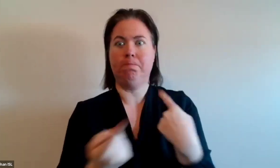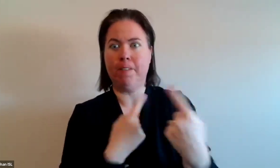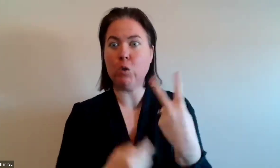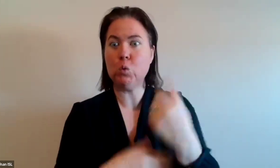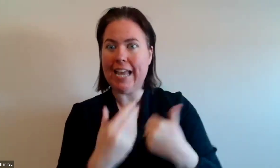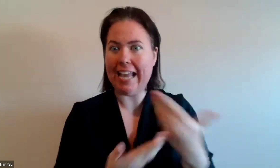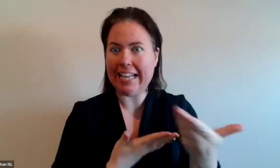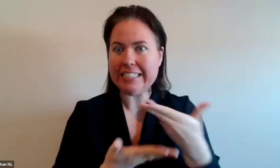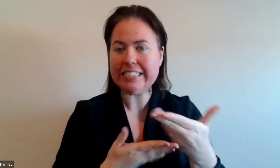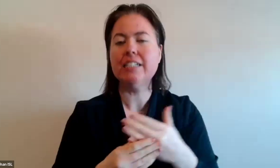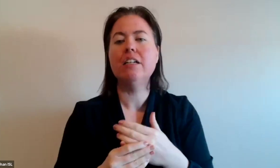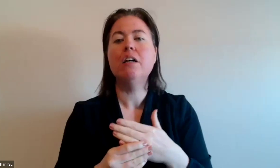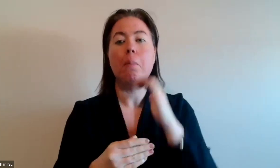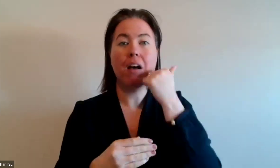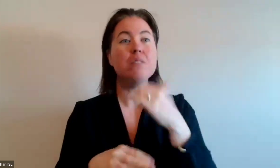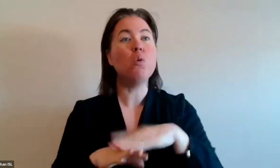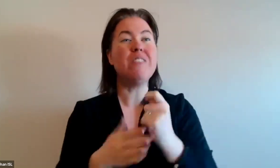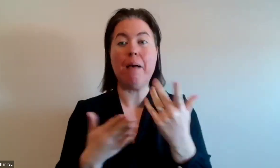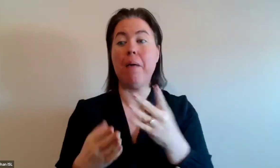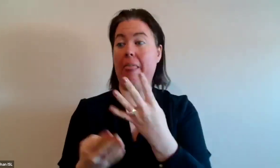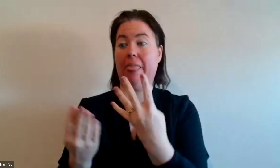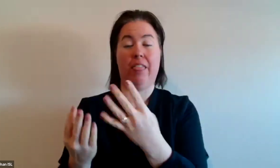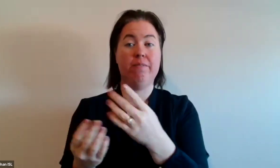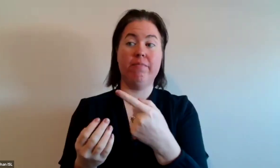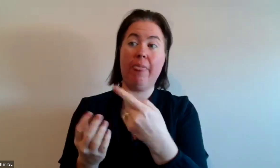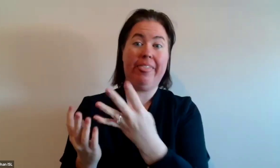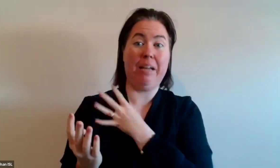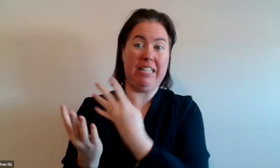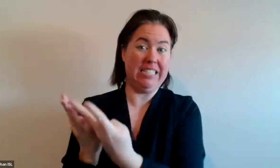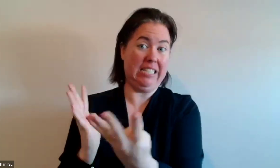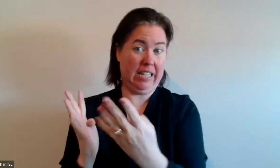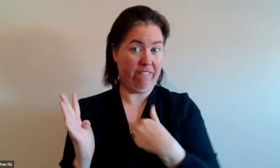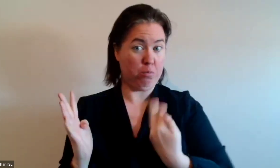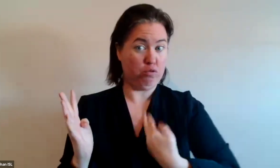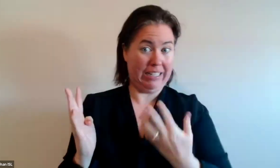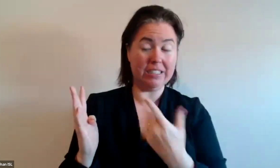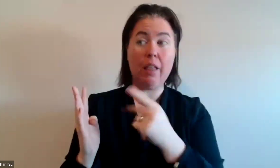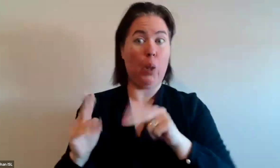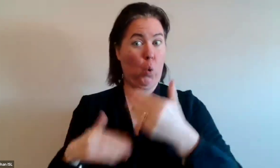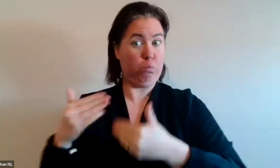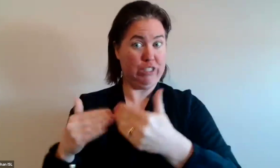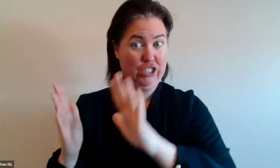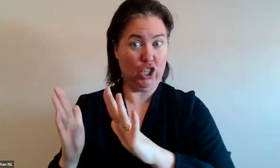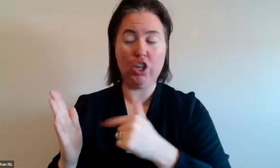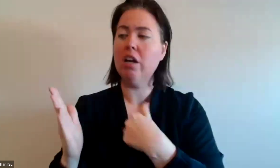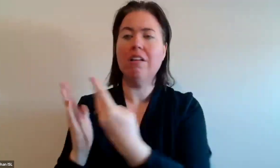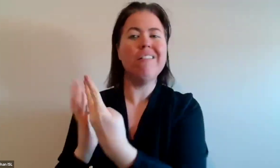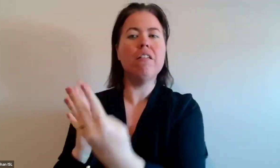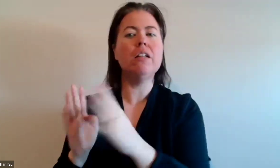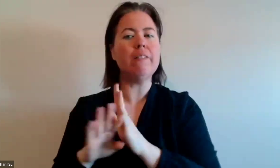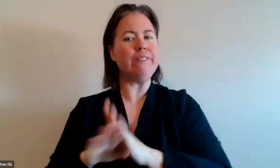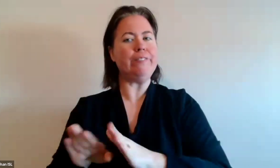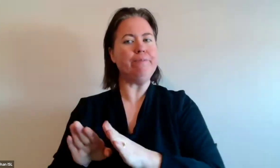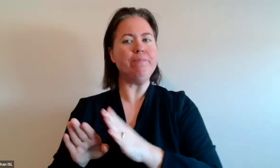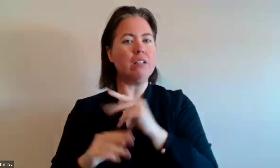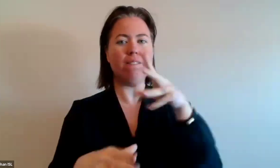the time the other committee members, as far as I have understood the new procedure, do not intervene anymore, but it